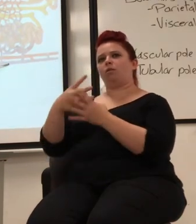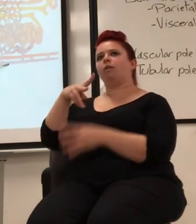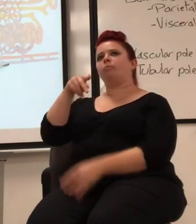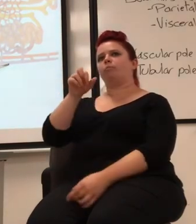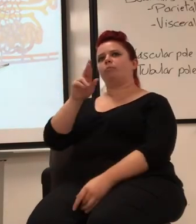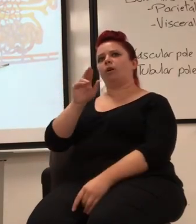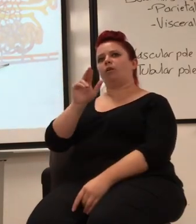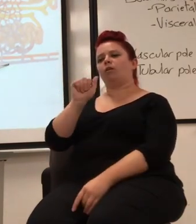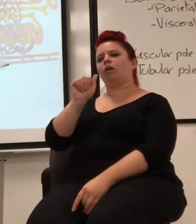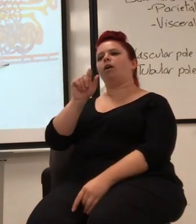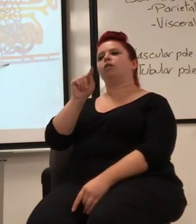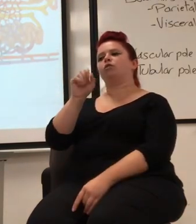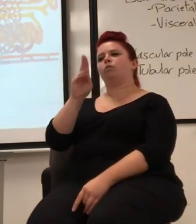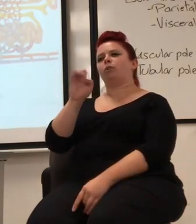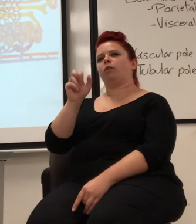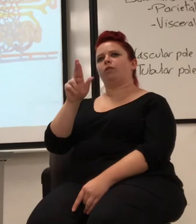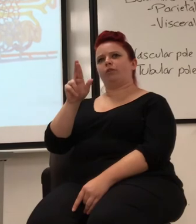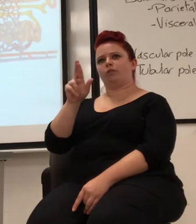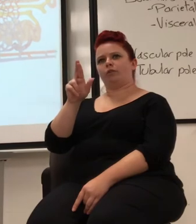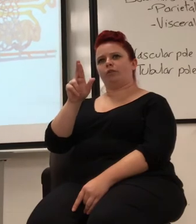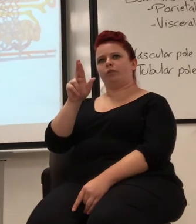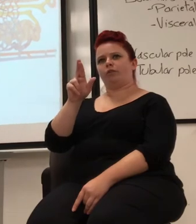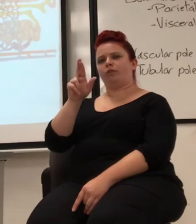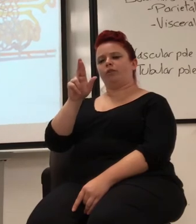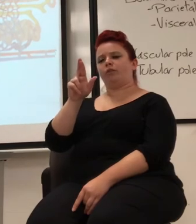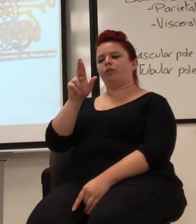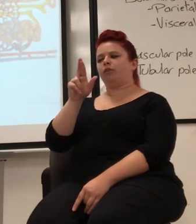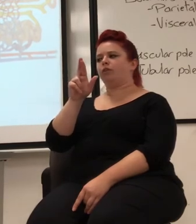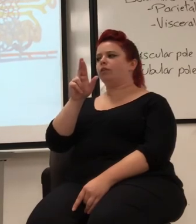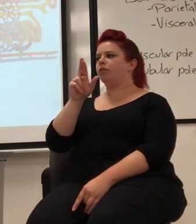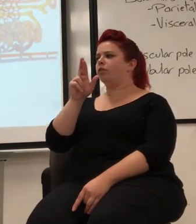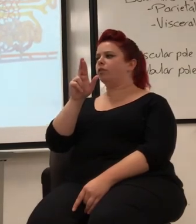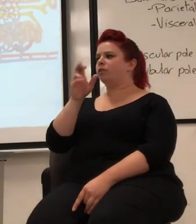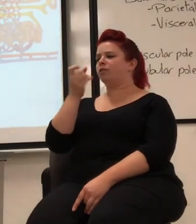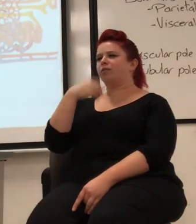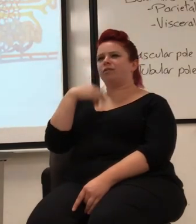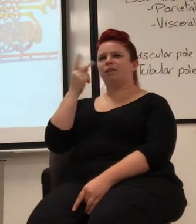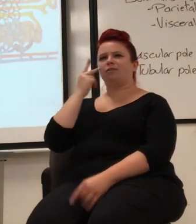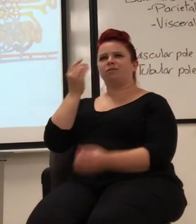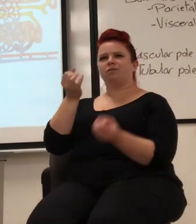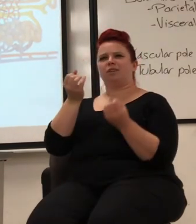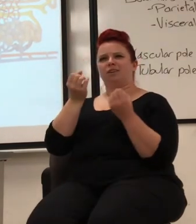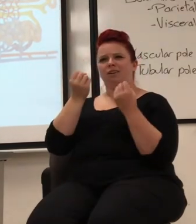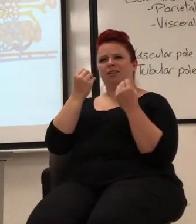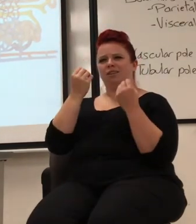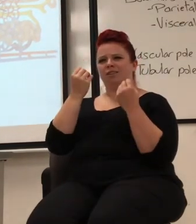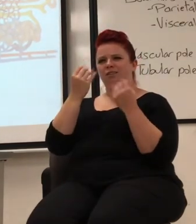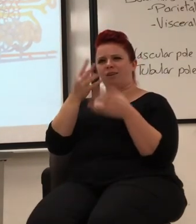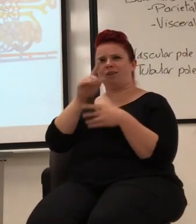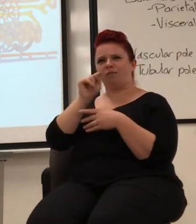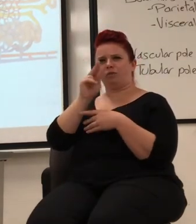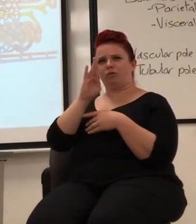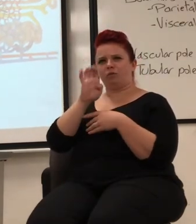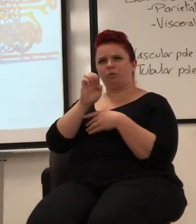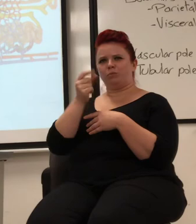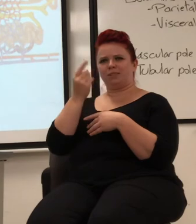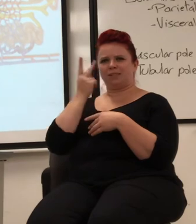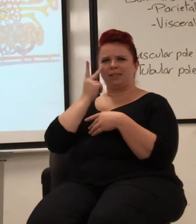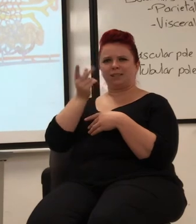Paratubular. Yeah. Well, okay, let's see. Now, I see a bunch of tube right there. I see the beige and the